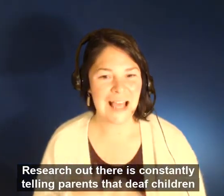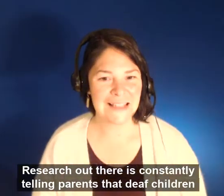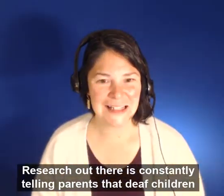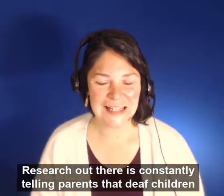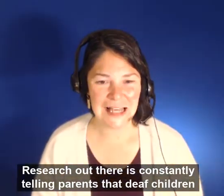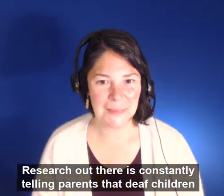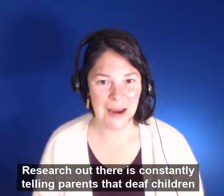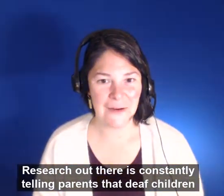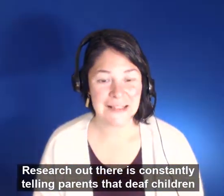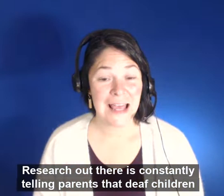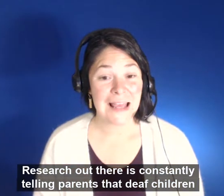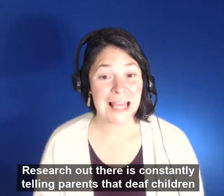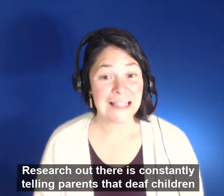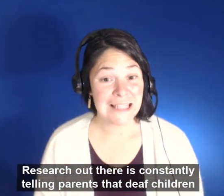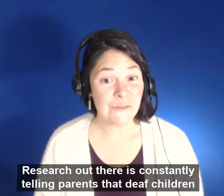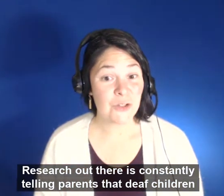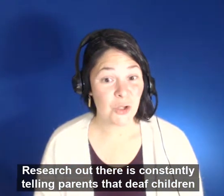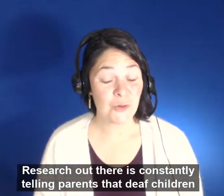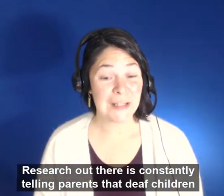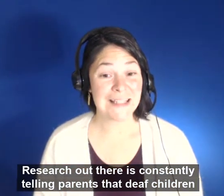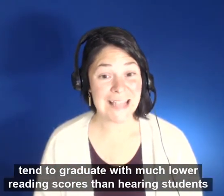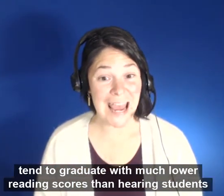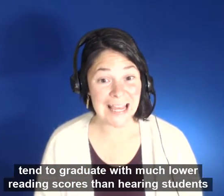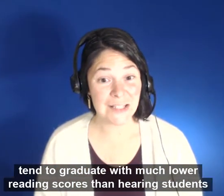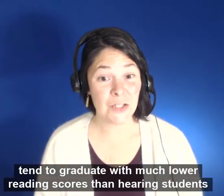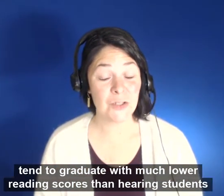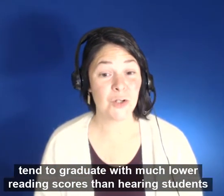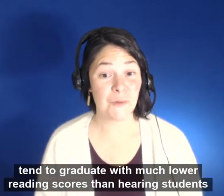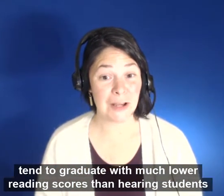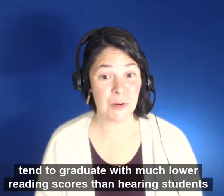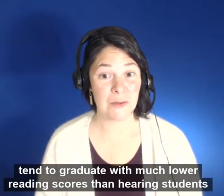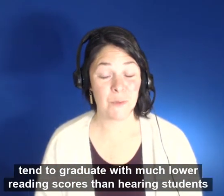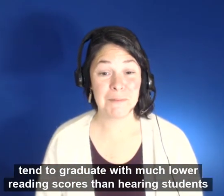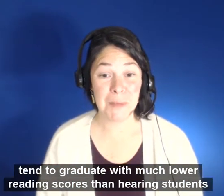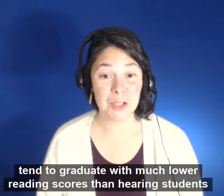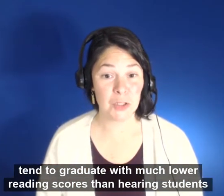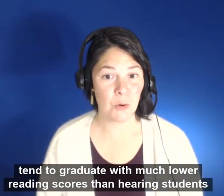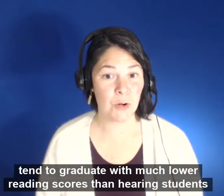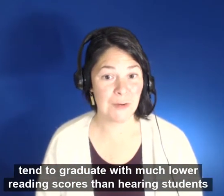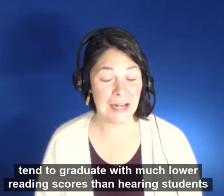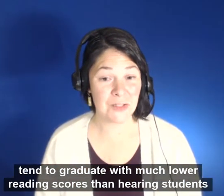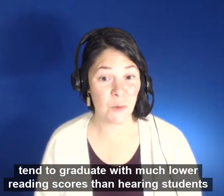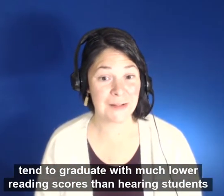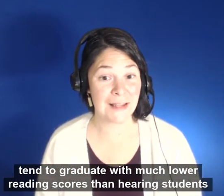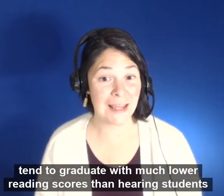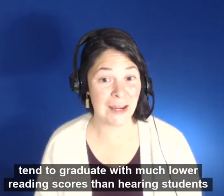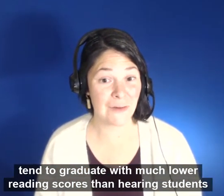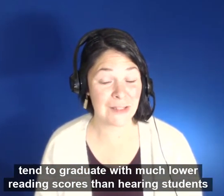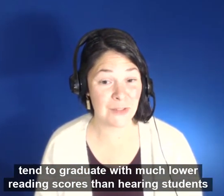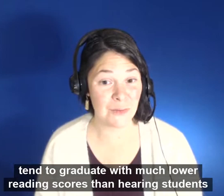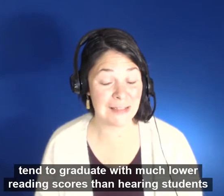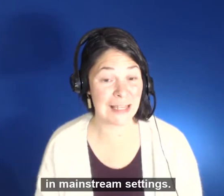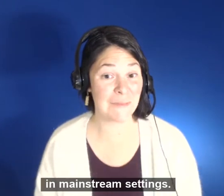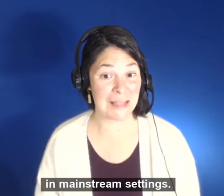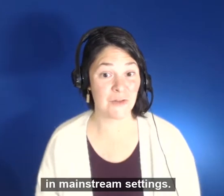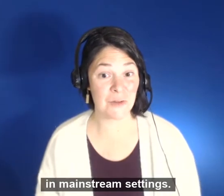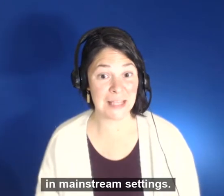constantly telling parents that deaf children tend to graduate with much lower reading scores than hearing students in mainstream